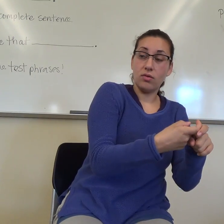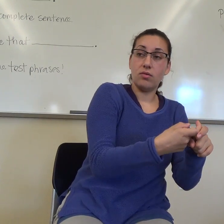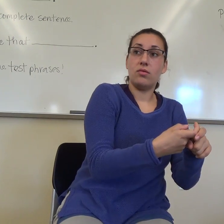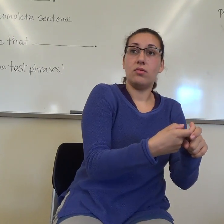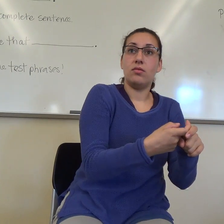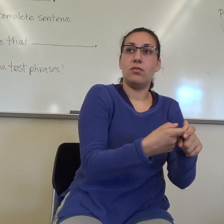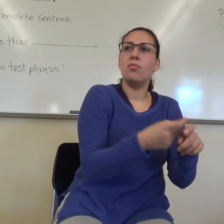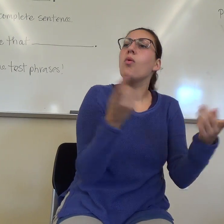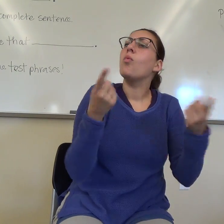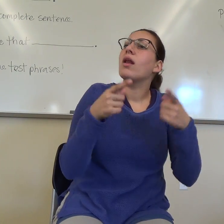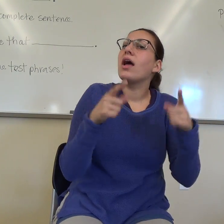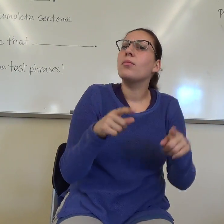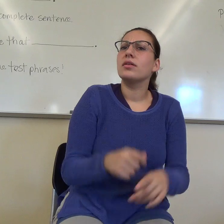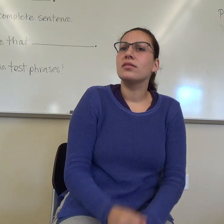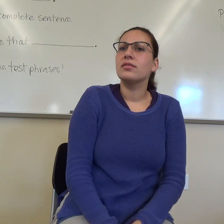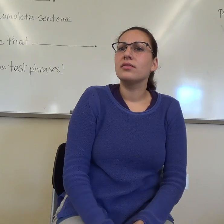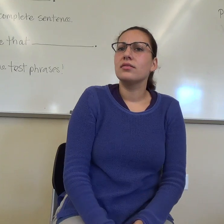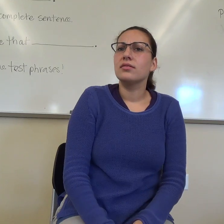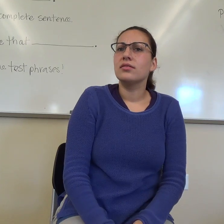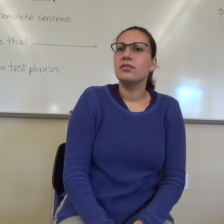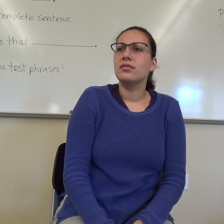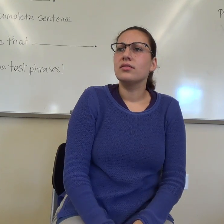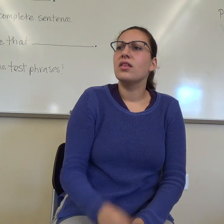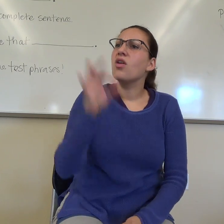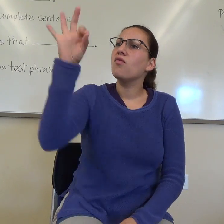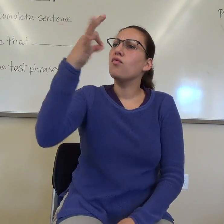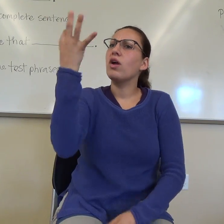happened to those French soldiers